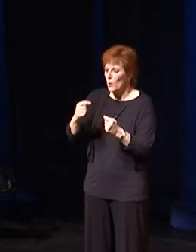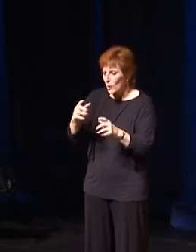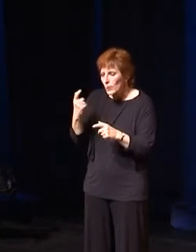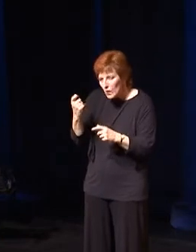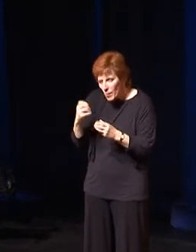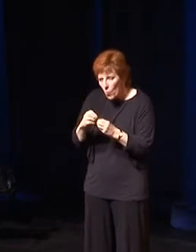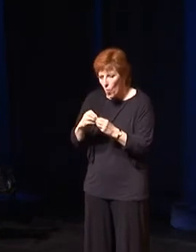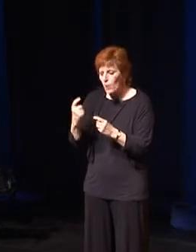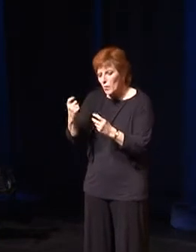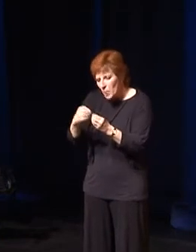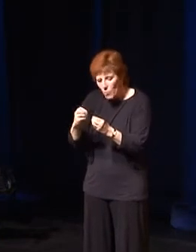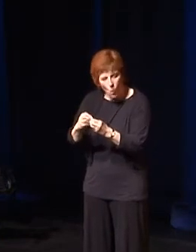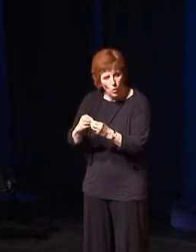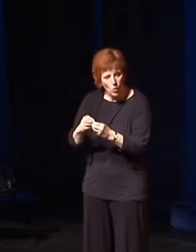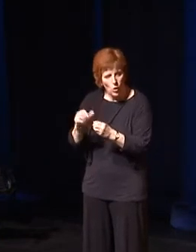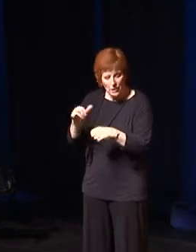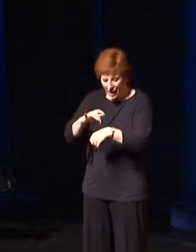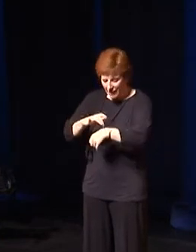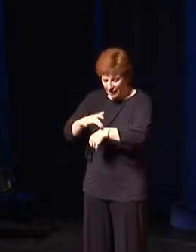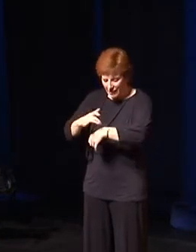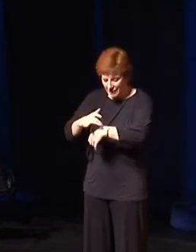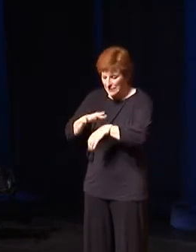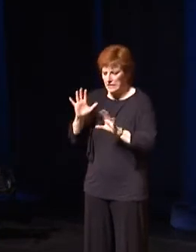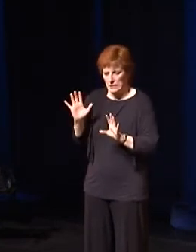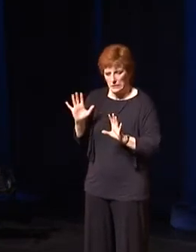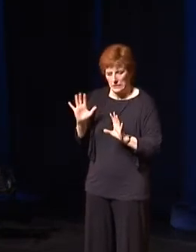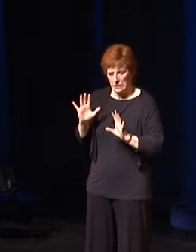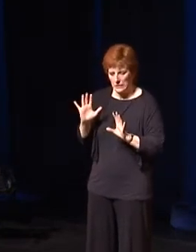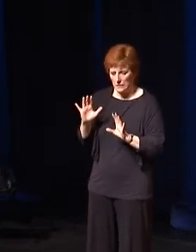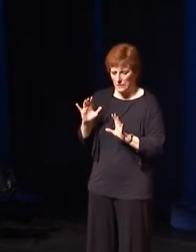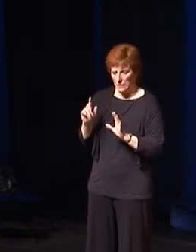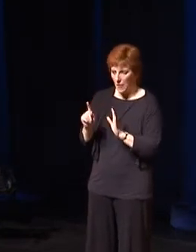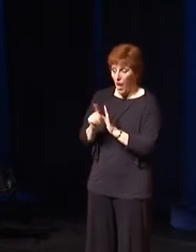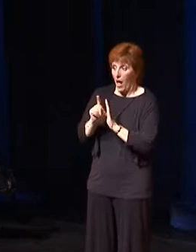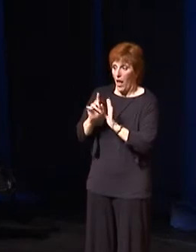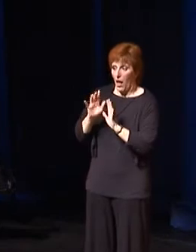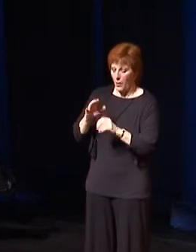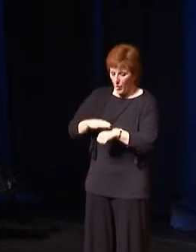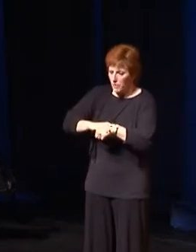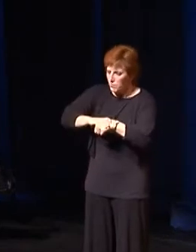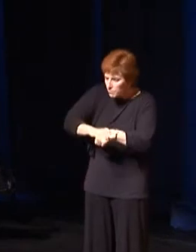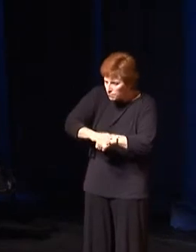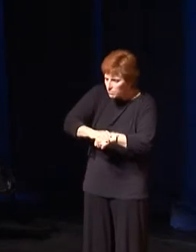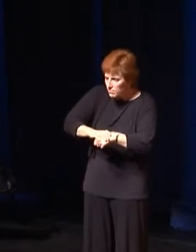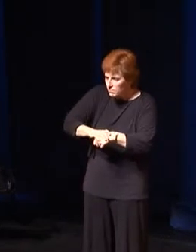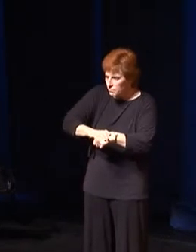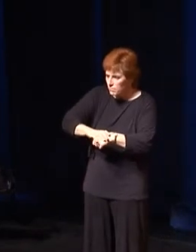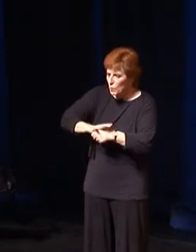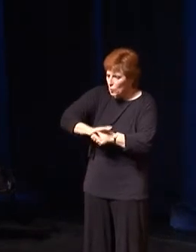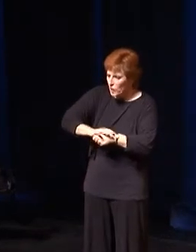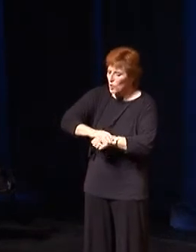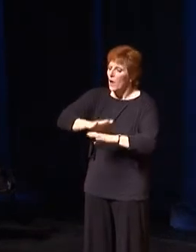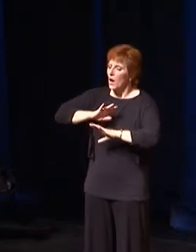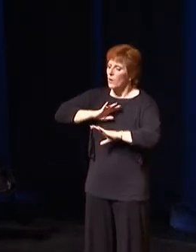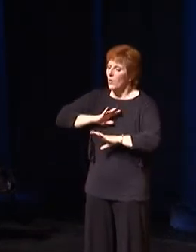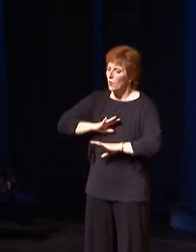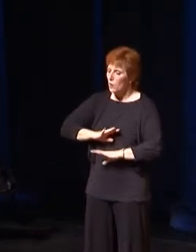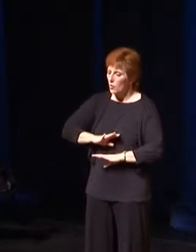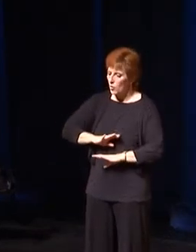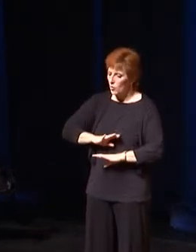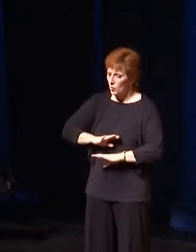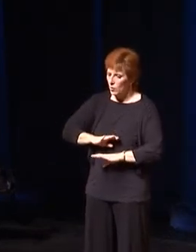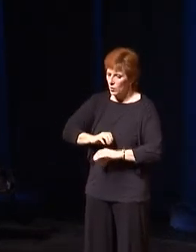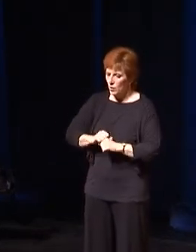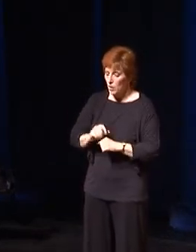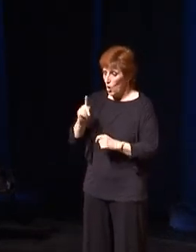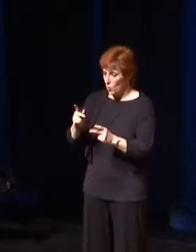little bit more. Light tickle touches tend to be alerting, and firm pressure tends to be calming. You know, but then